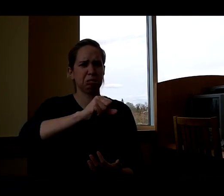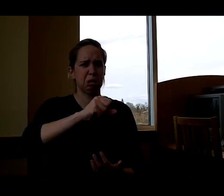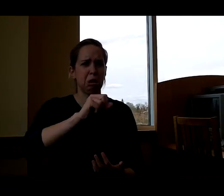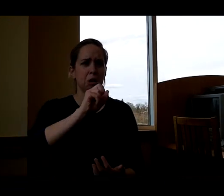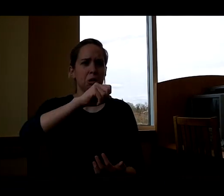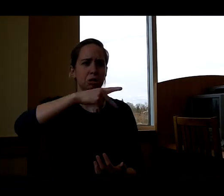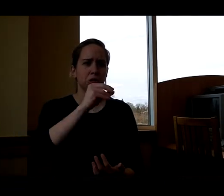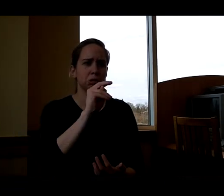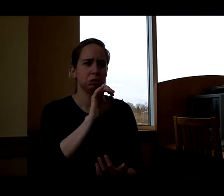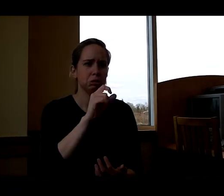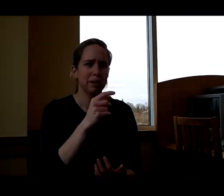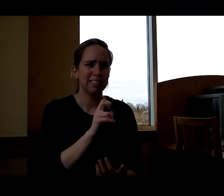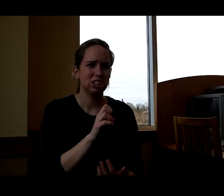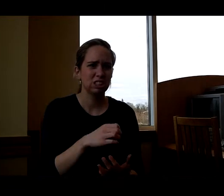Is this sponge saturated?